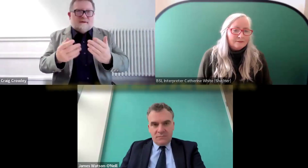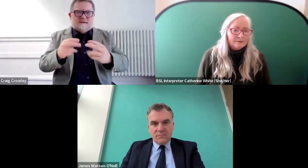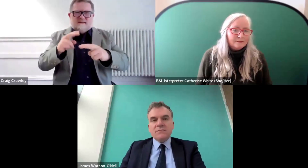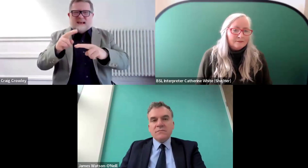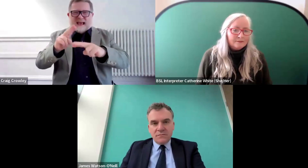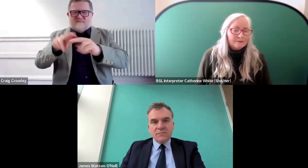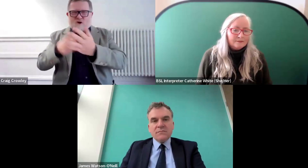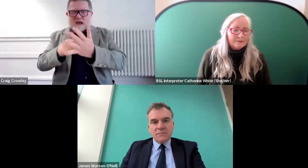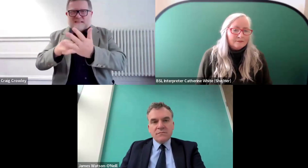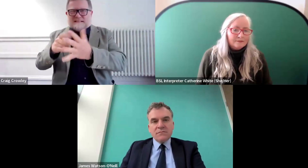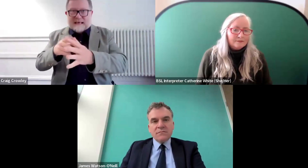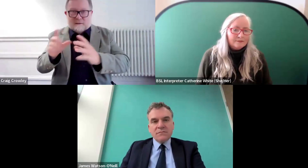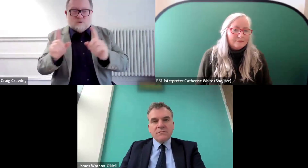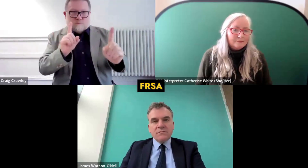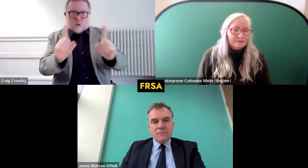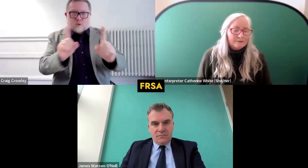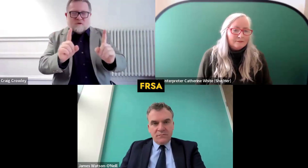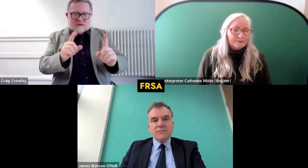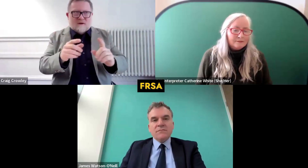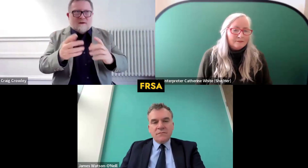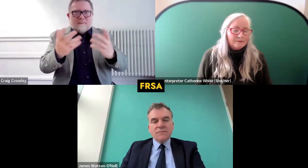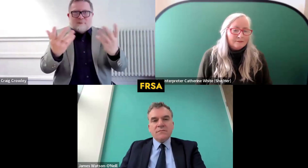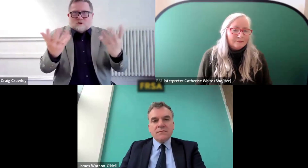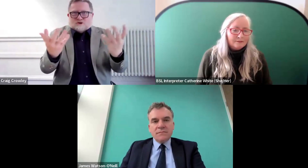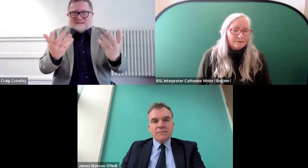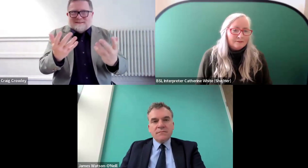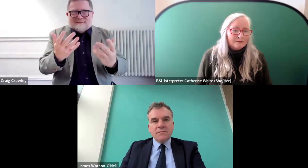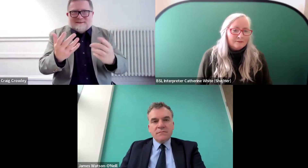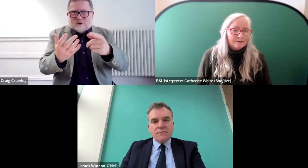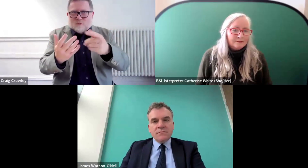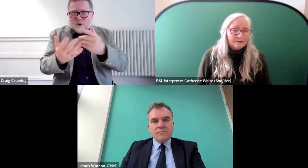Arts, uh, FRA.